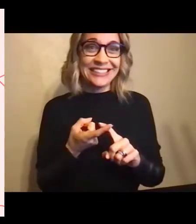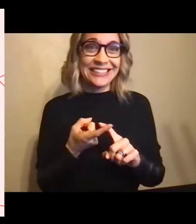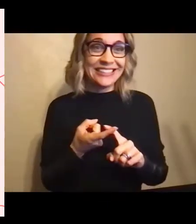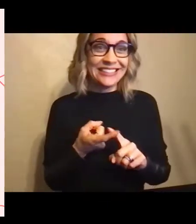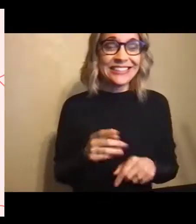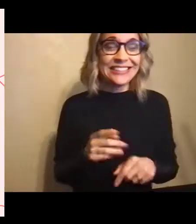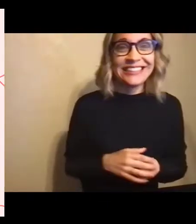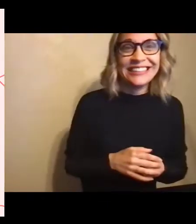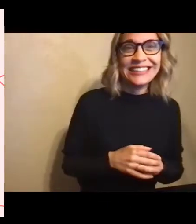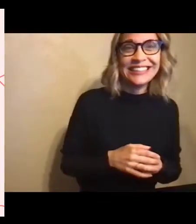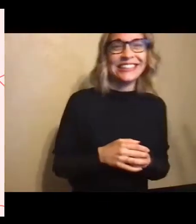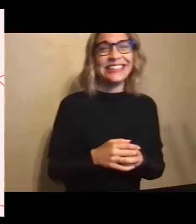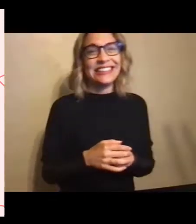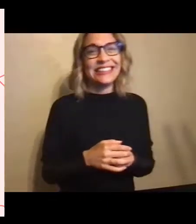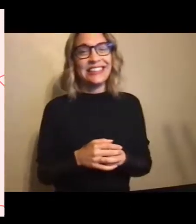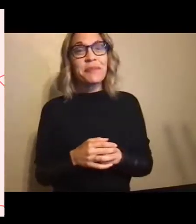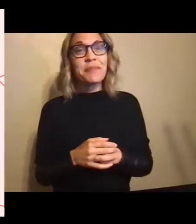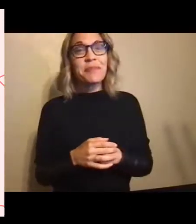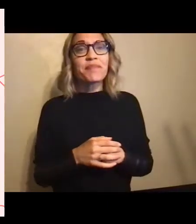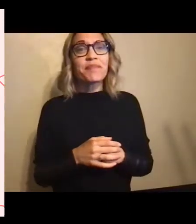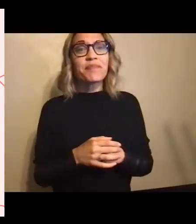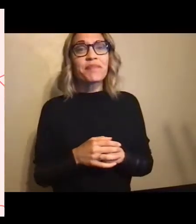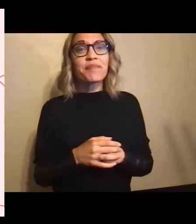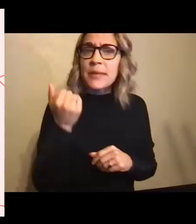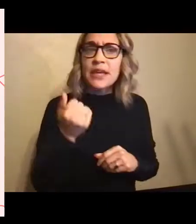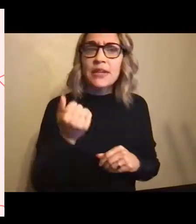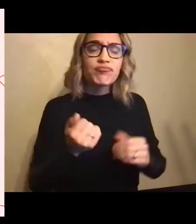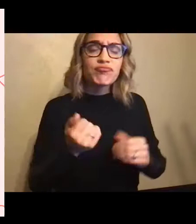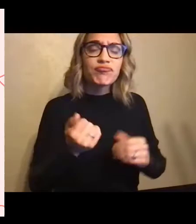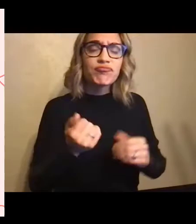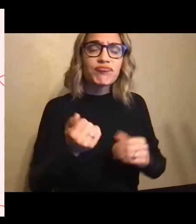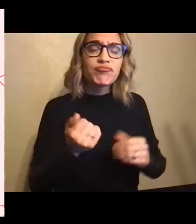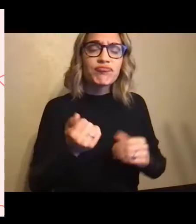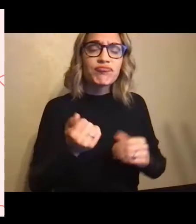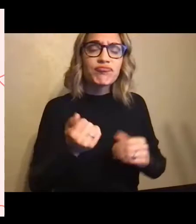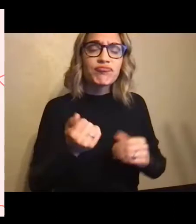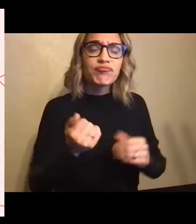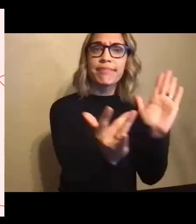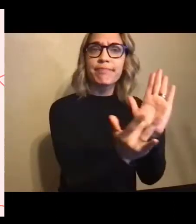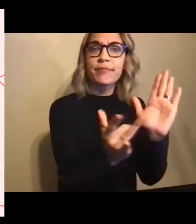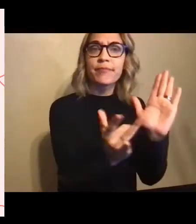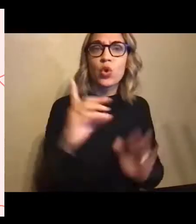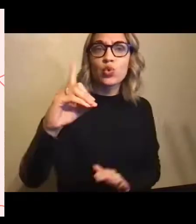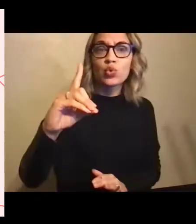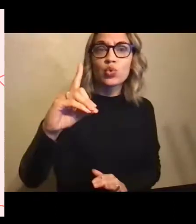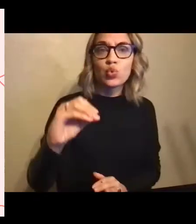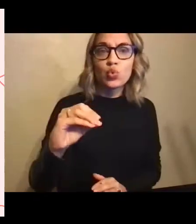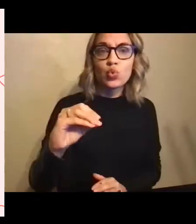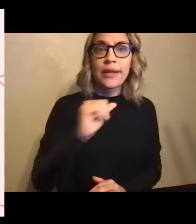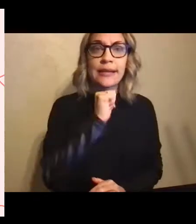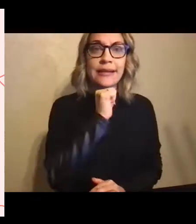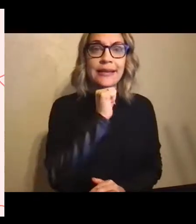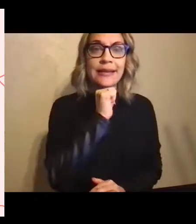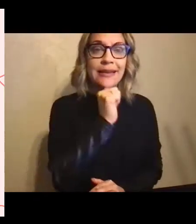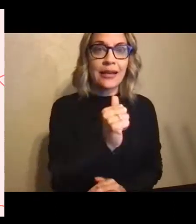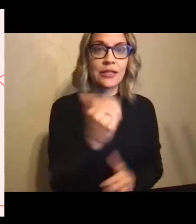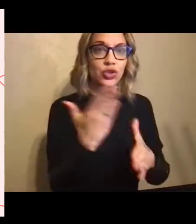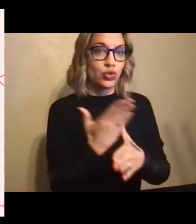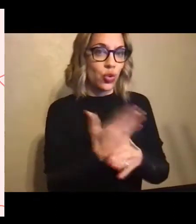And when it comes to that, phone is not your friend. Technology is not always your friend in that area,